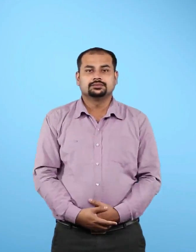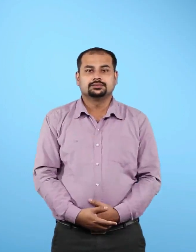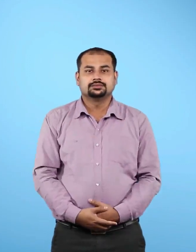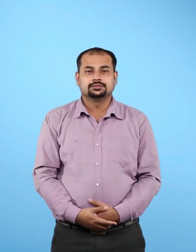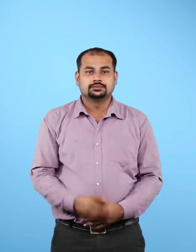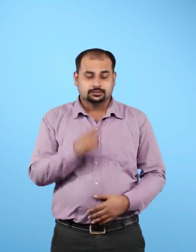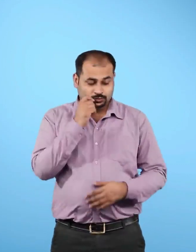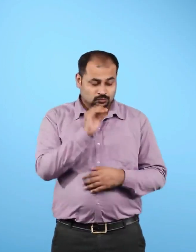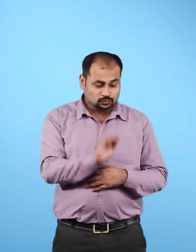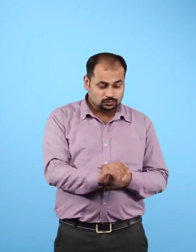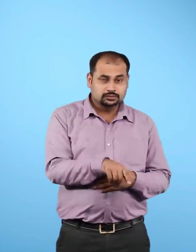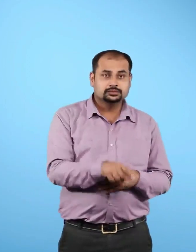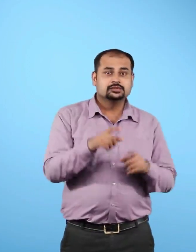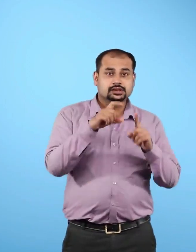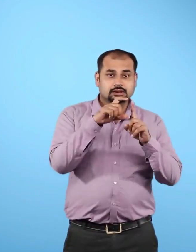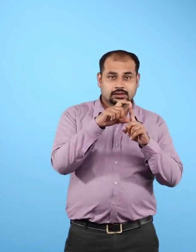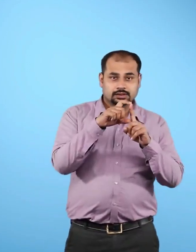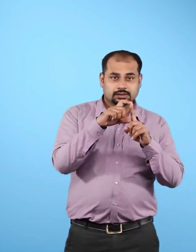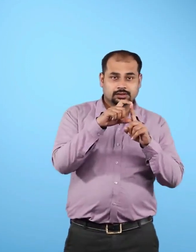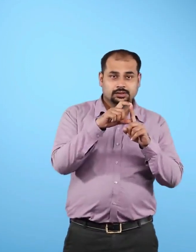What is Dinesh's height in meters?